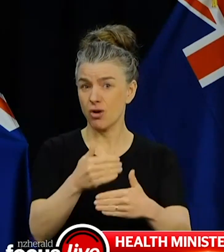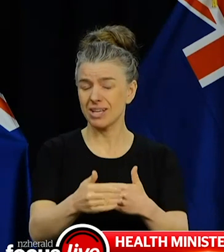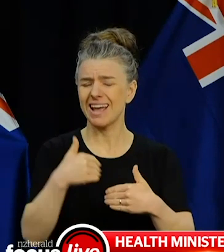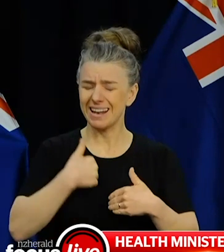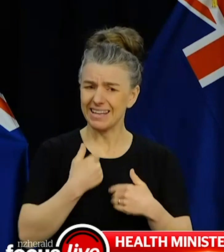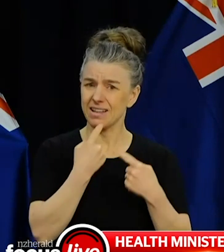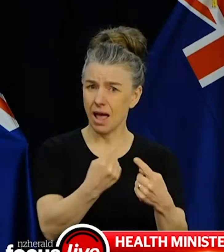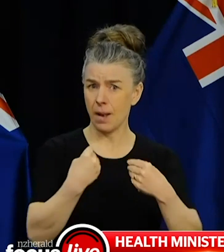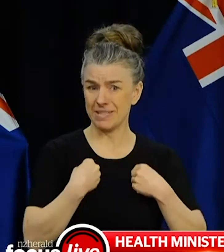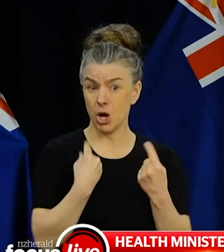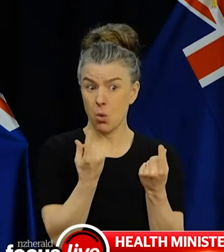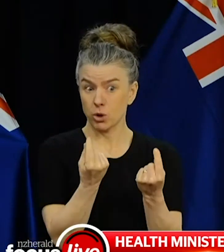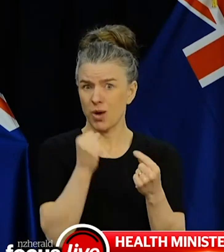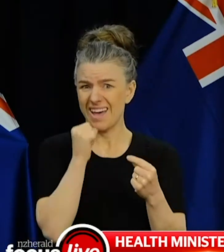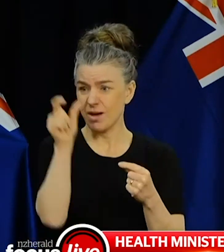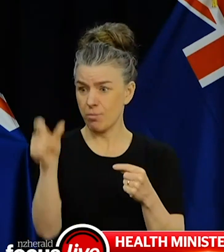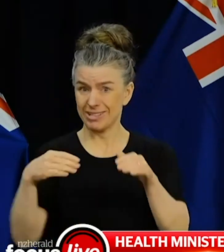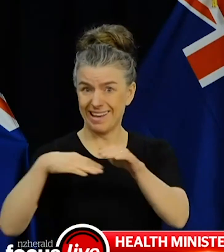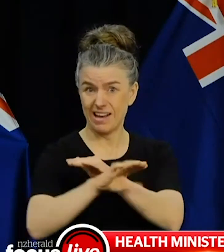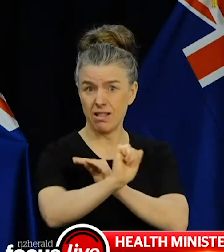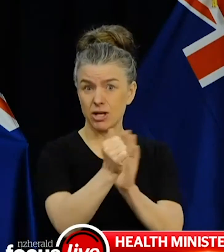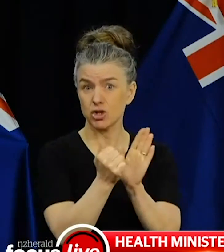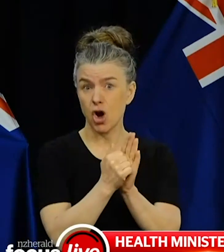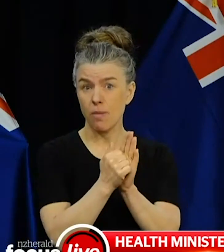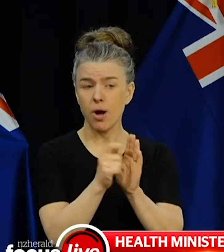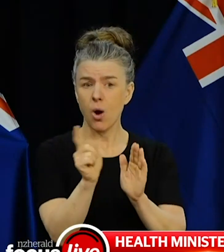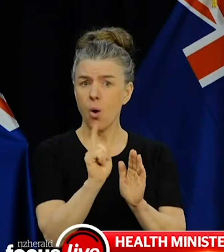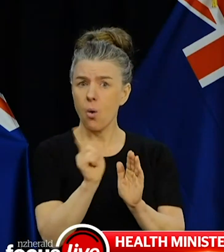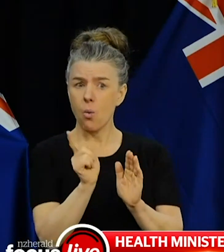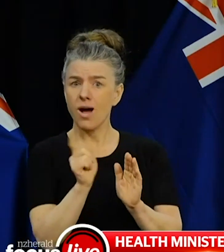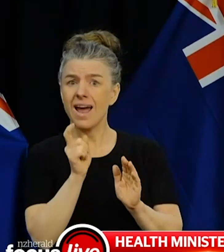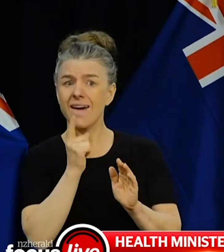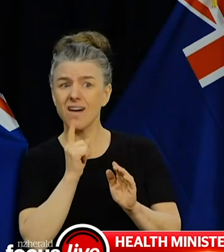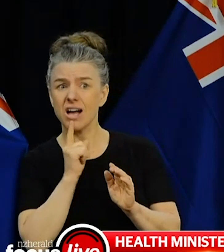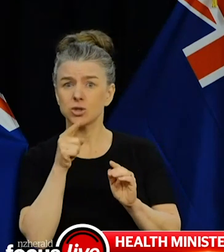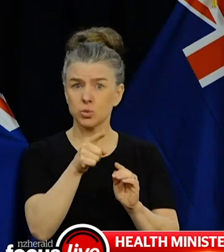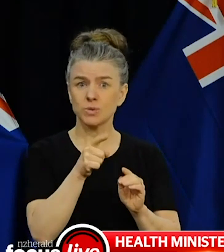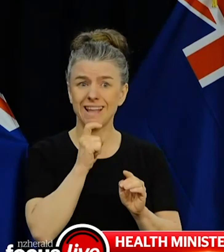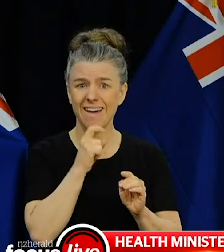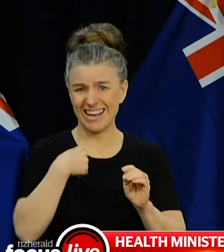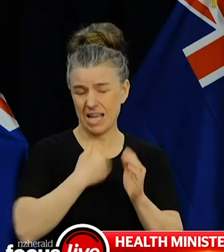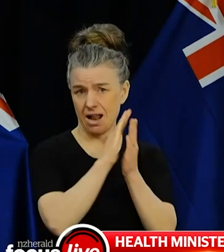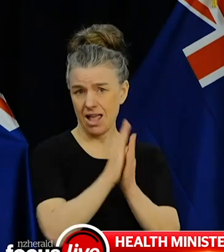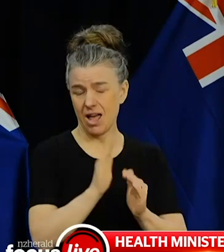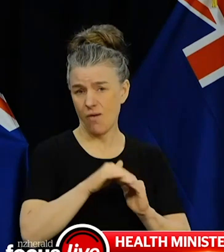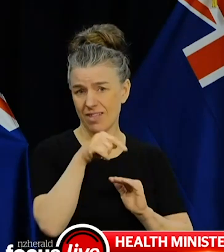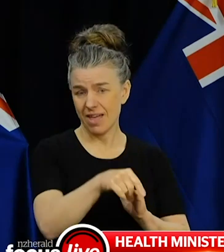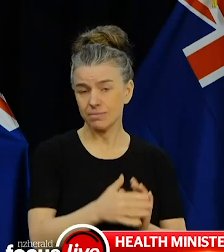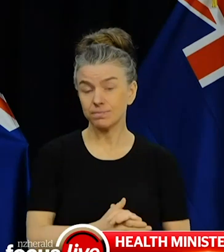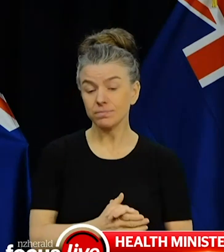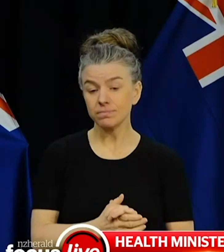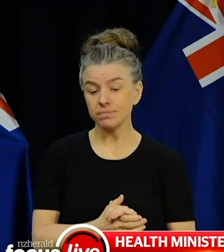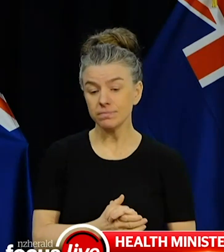advice to businesses in these situations, including the advice they provide to staff. In relation to the health